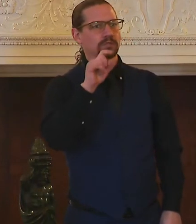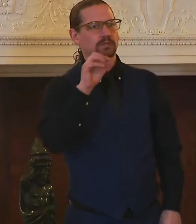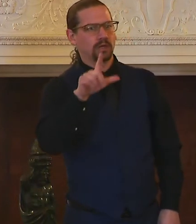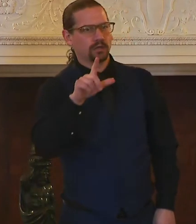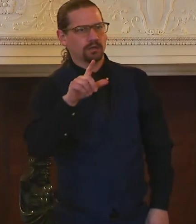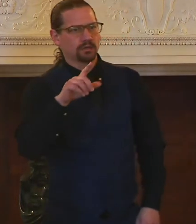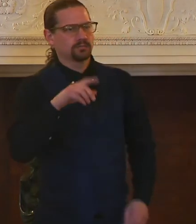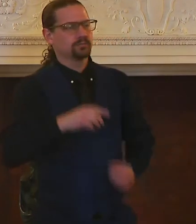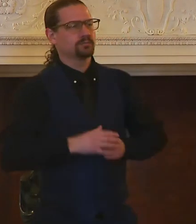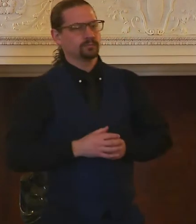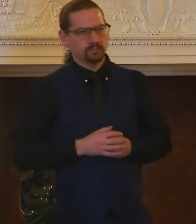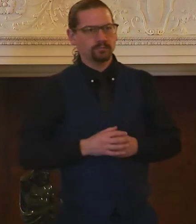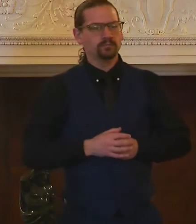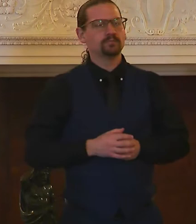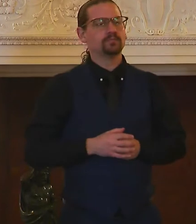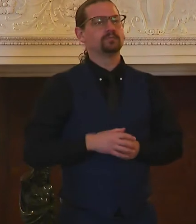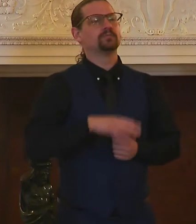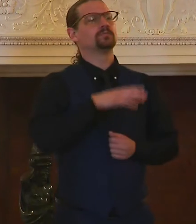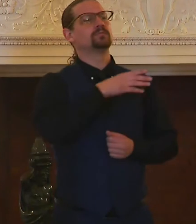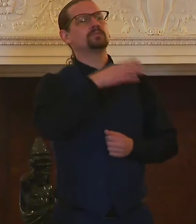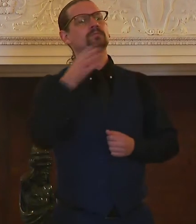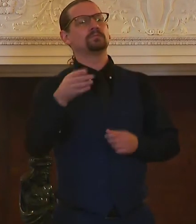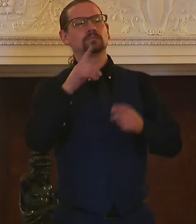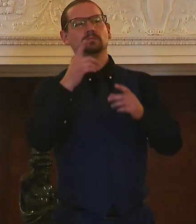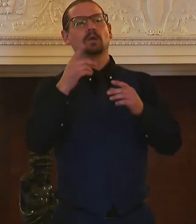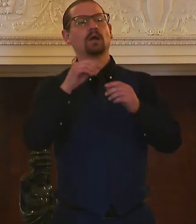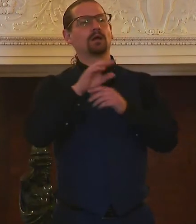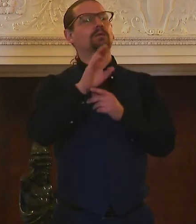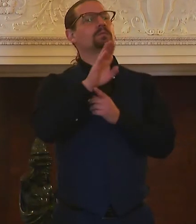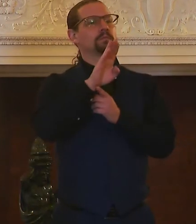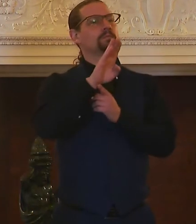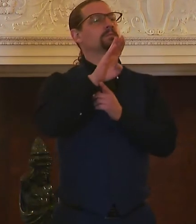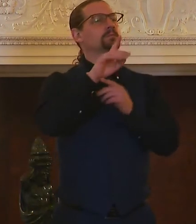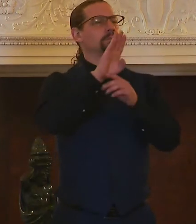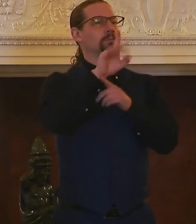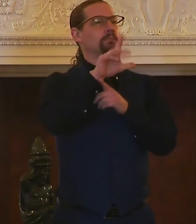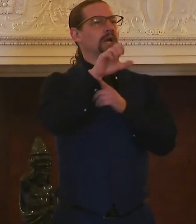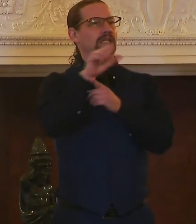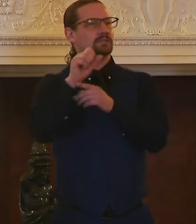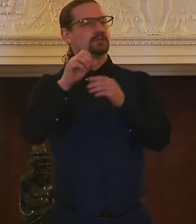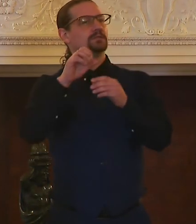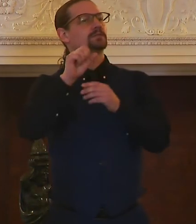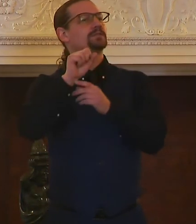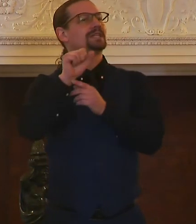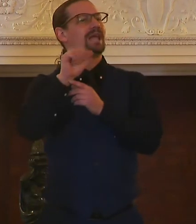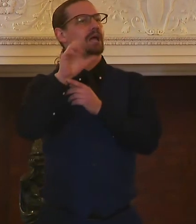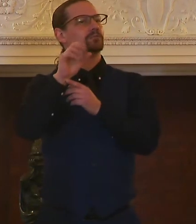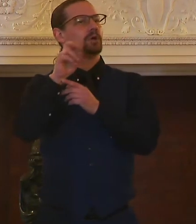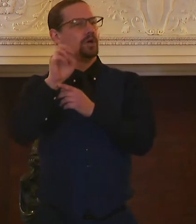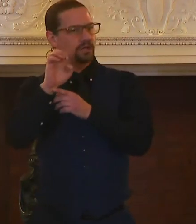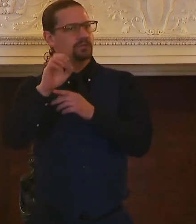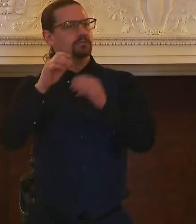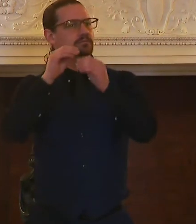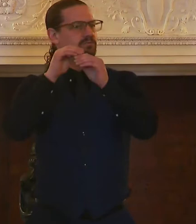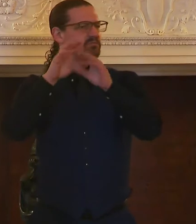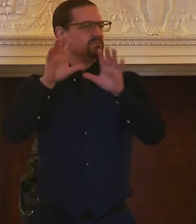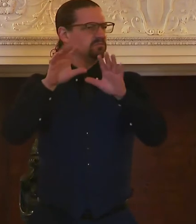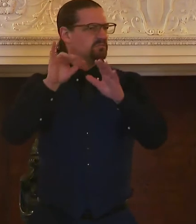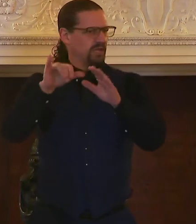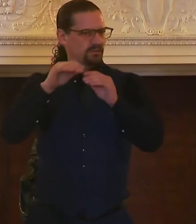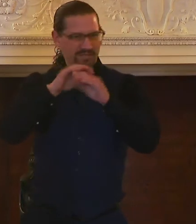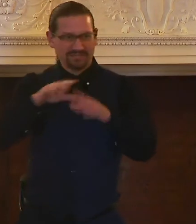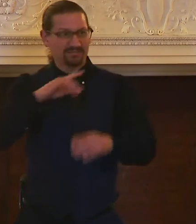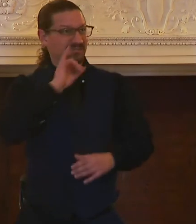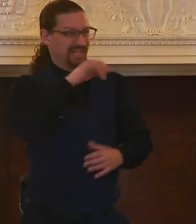p.m. at the Blessed Sacrament School in Providence. This is just an example of the community vaccination sites that we